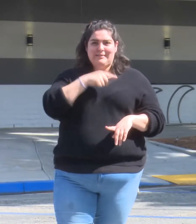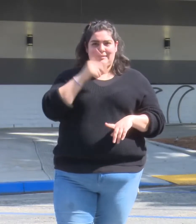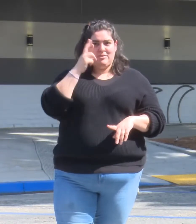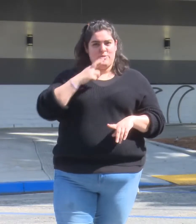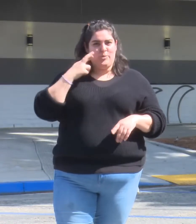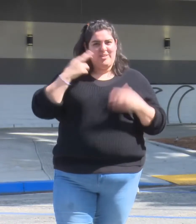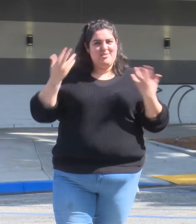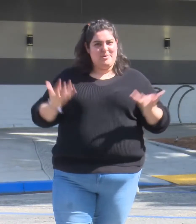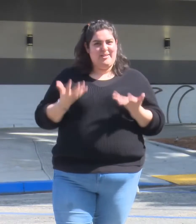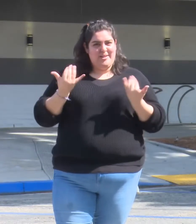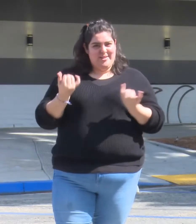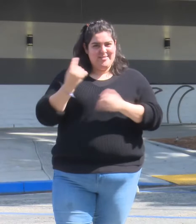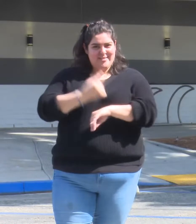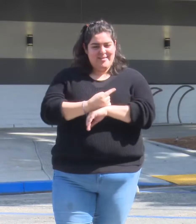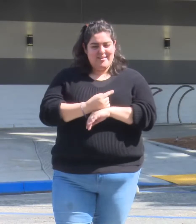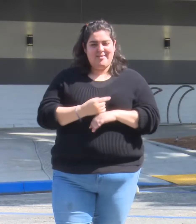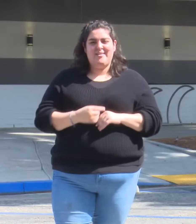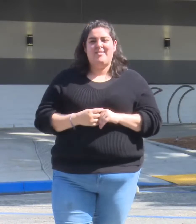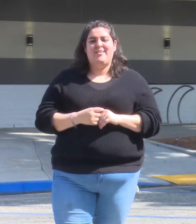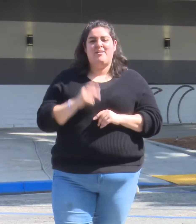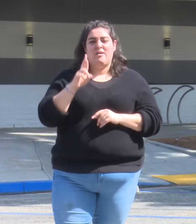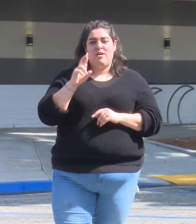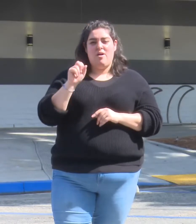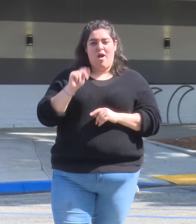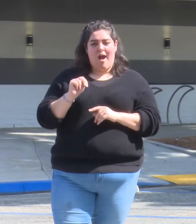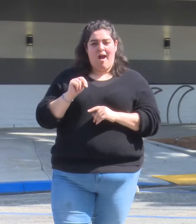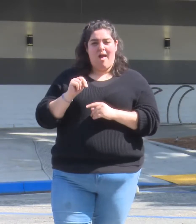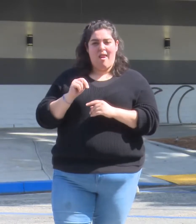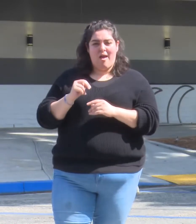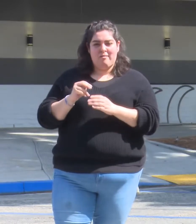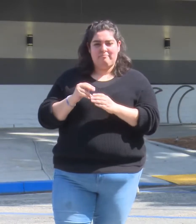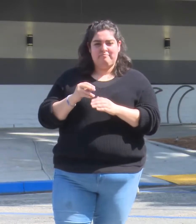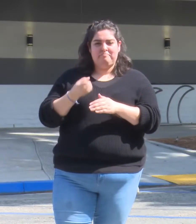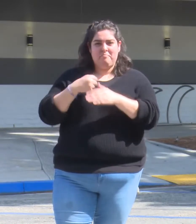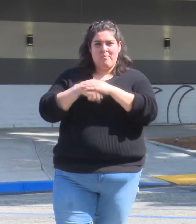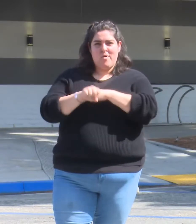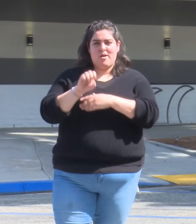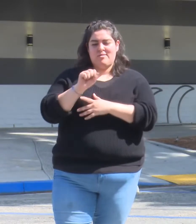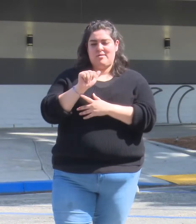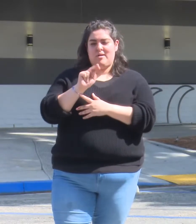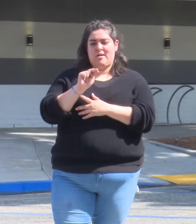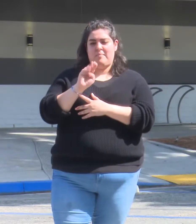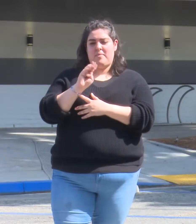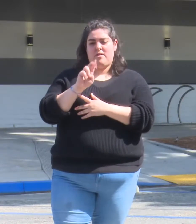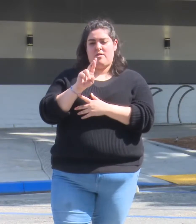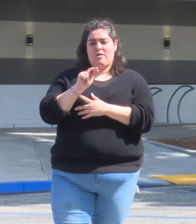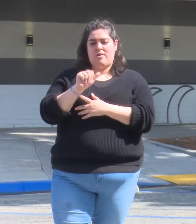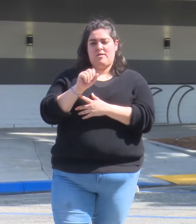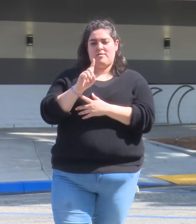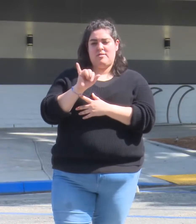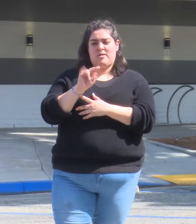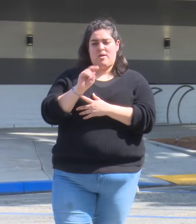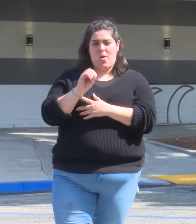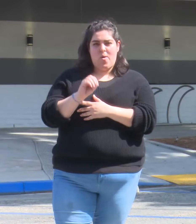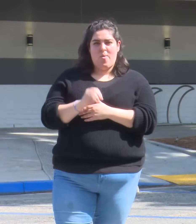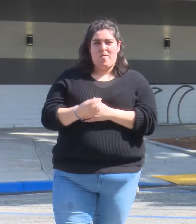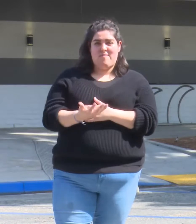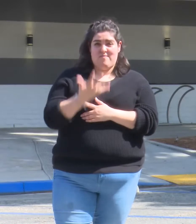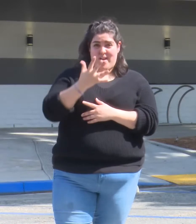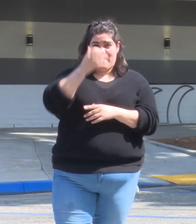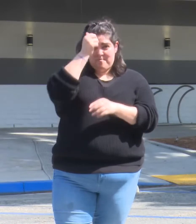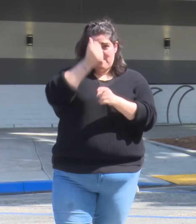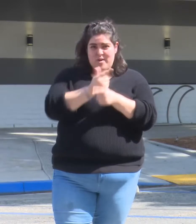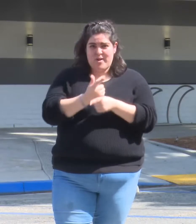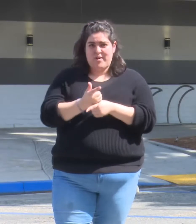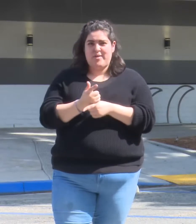here. Ron came from humble roots in San Bernardino. He has 5 brothers, and later his